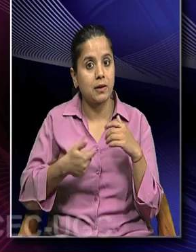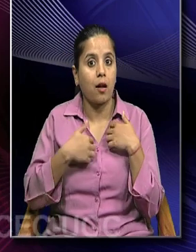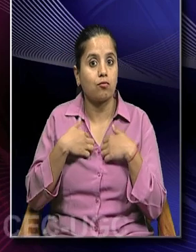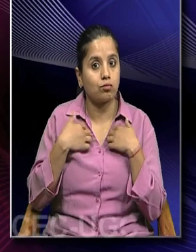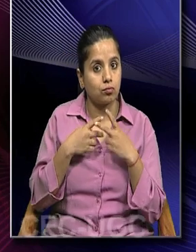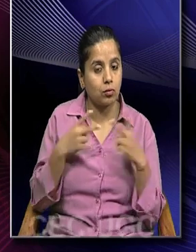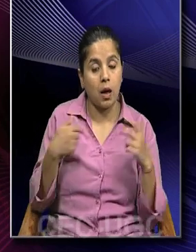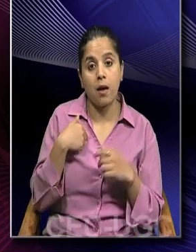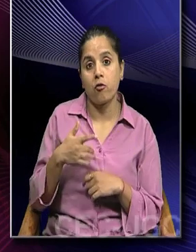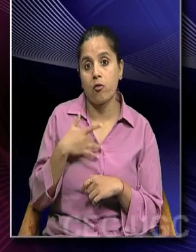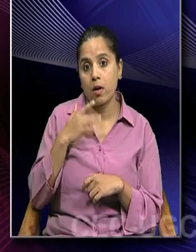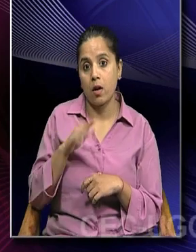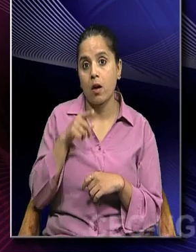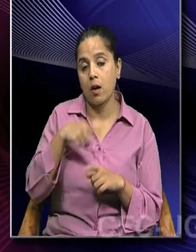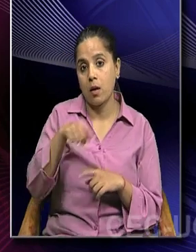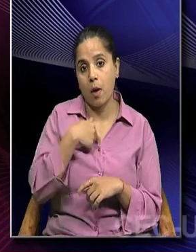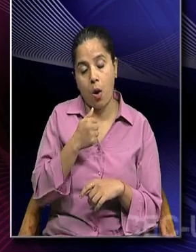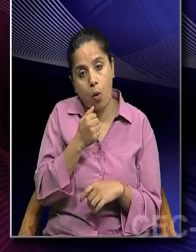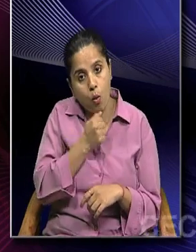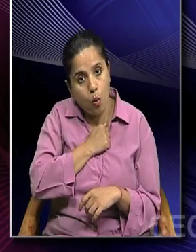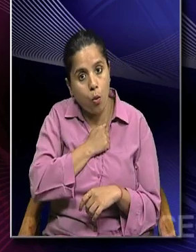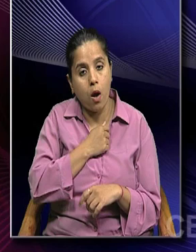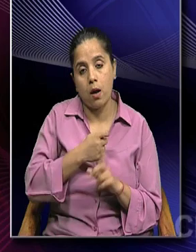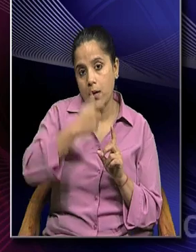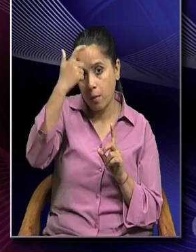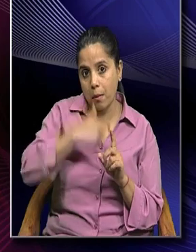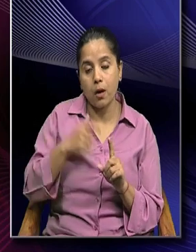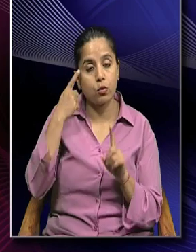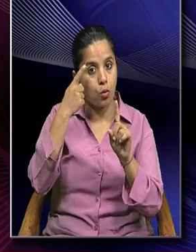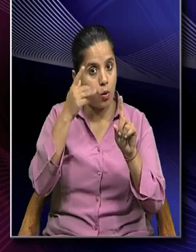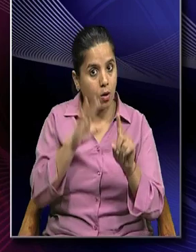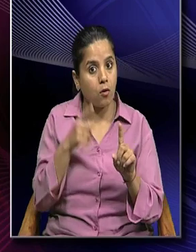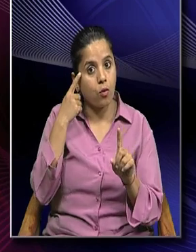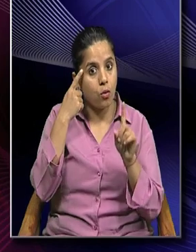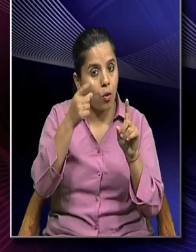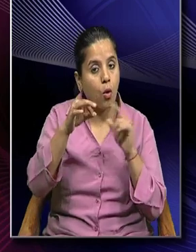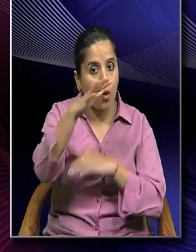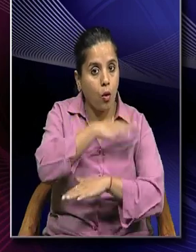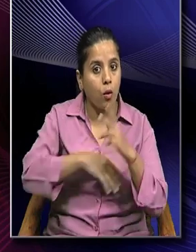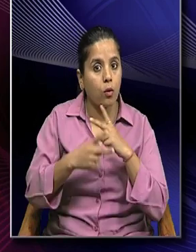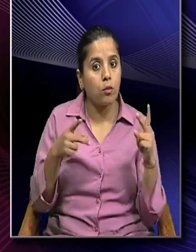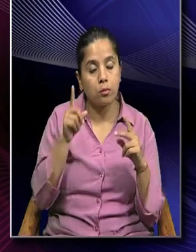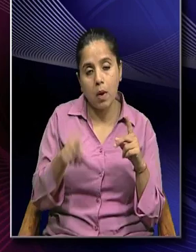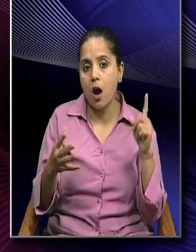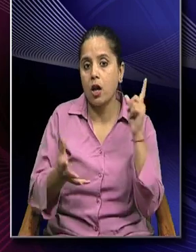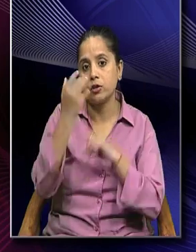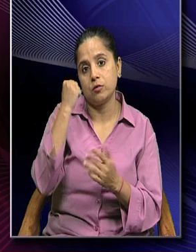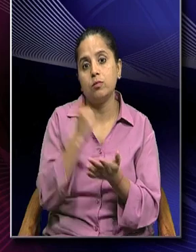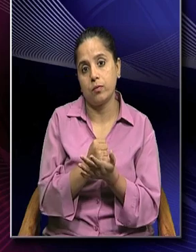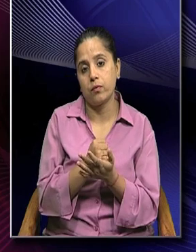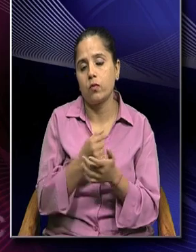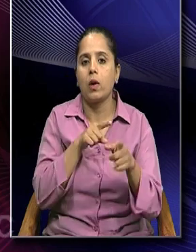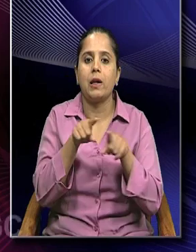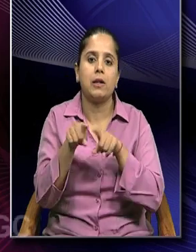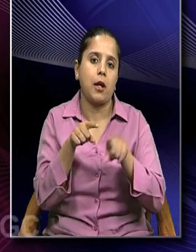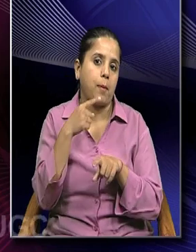I feel that along with my own personal goals, the goals of organization should also be achieved. It